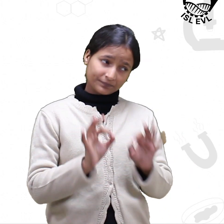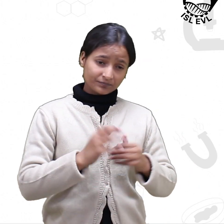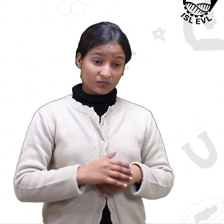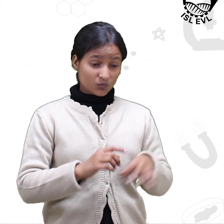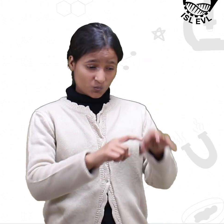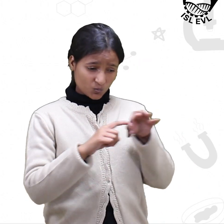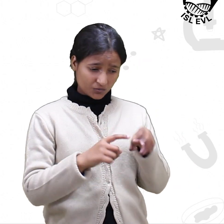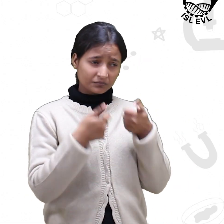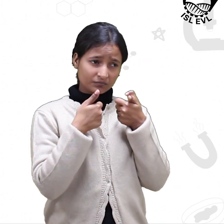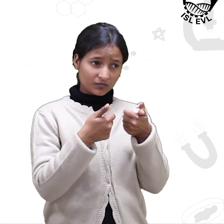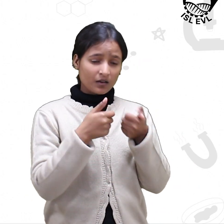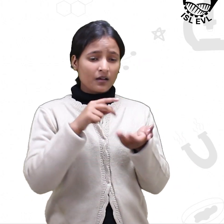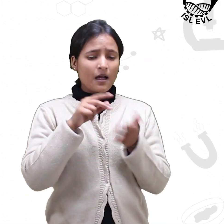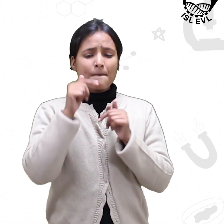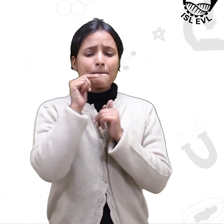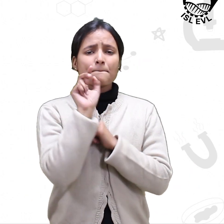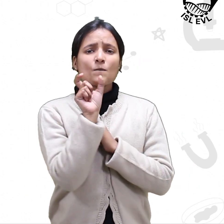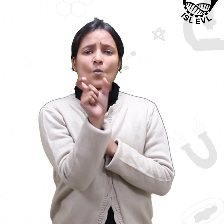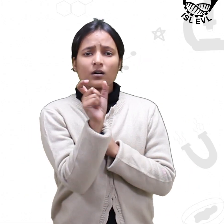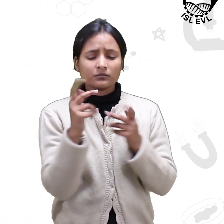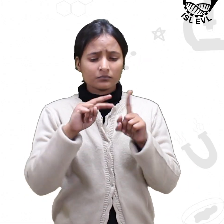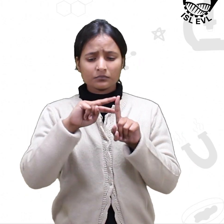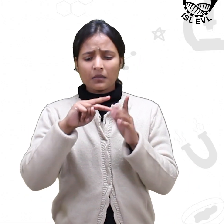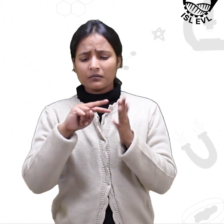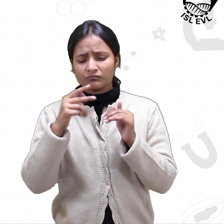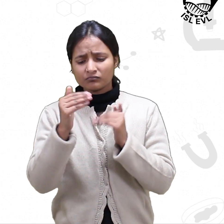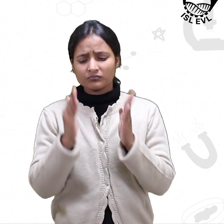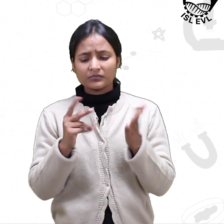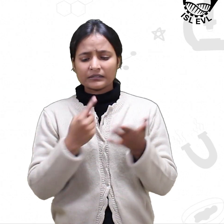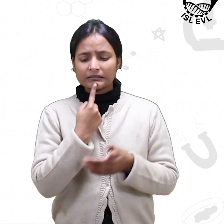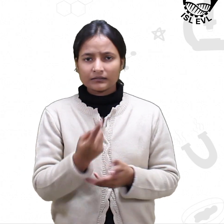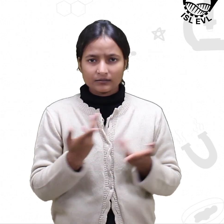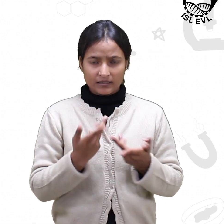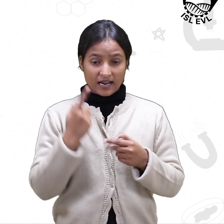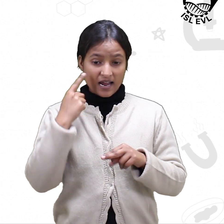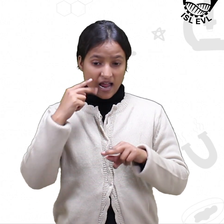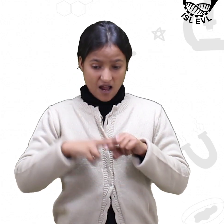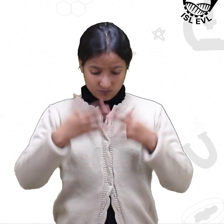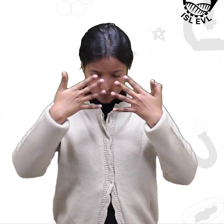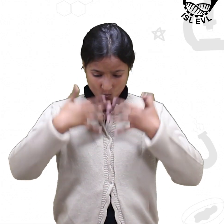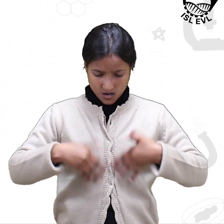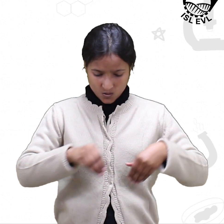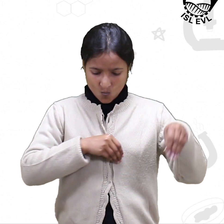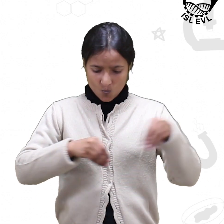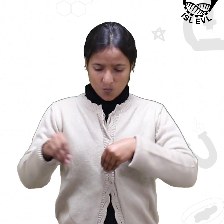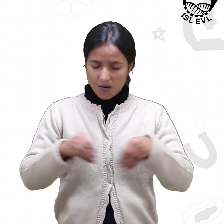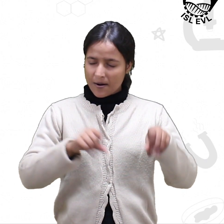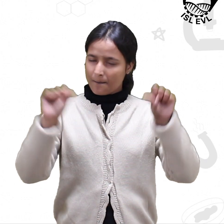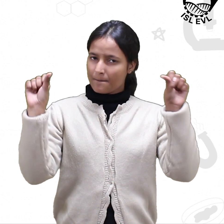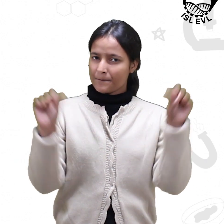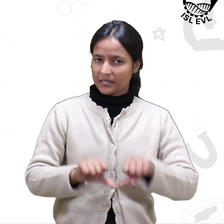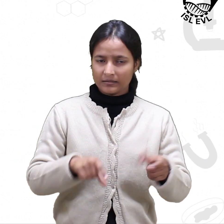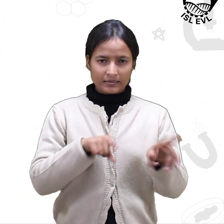the inability to move the muscles of the body. Meaning, even if you want to move your hand